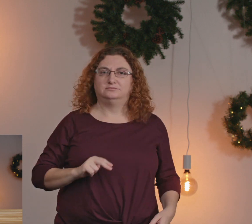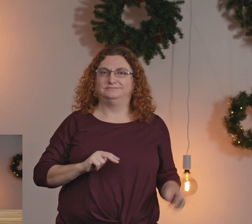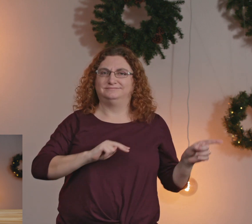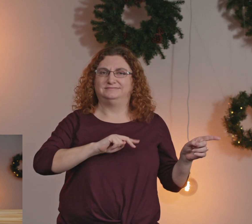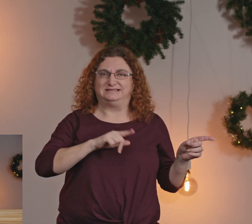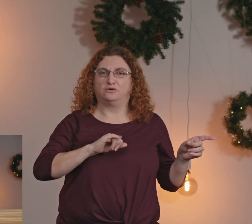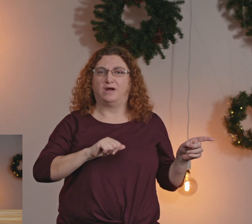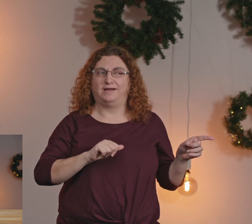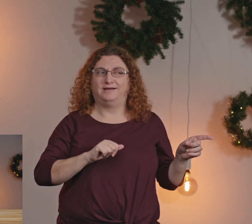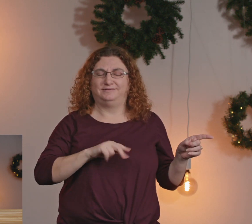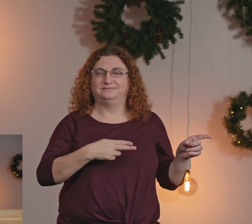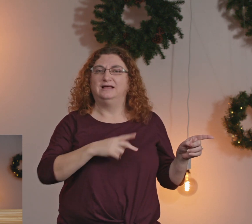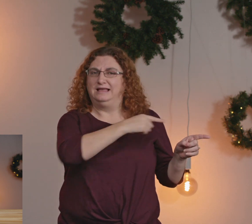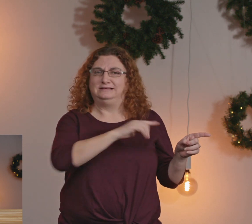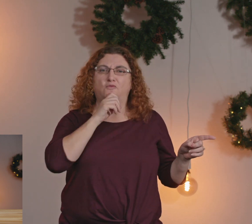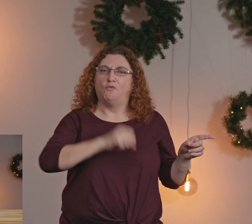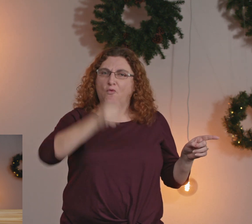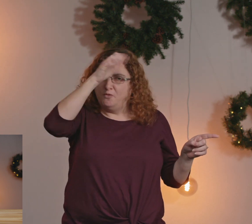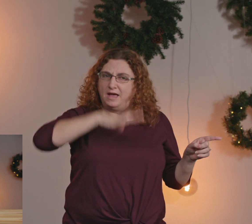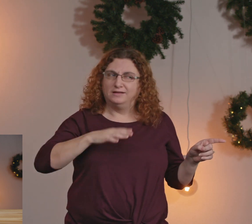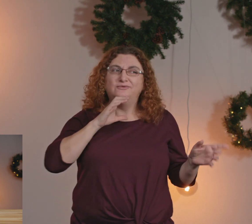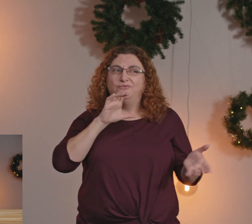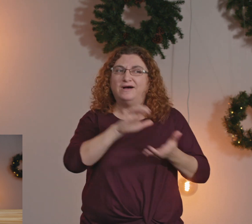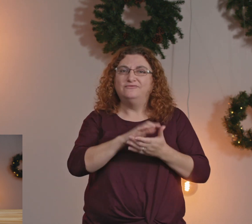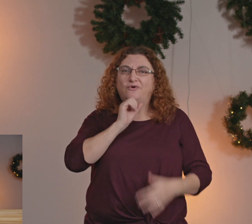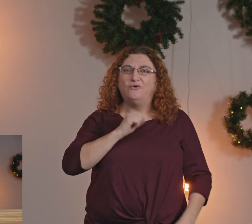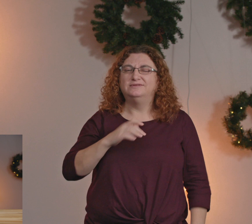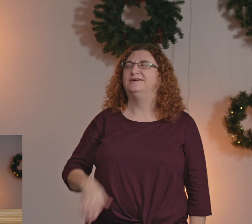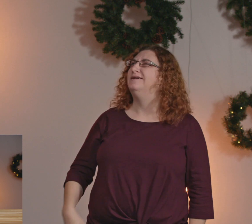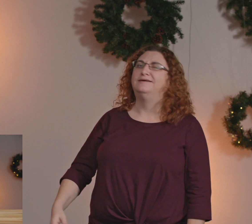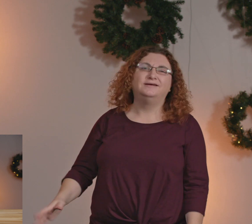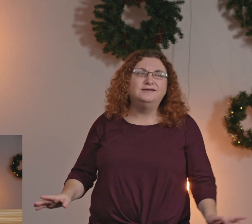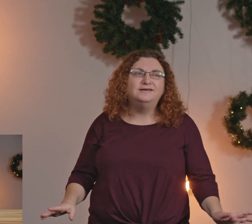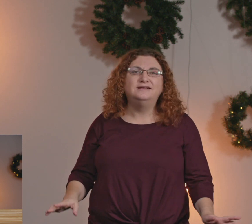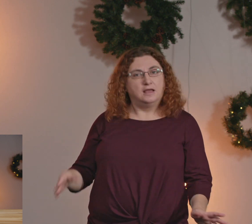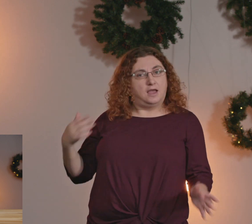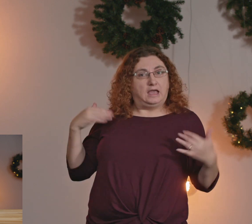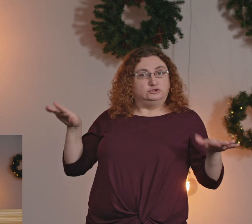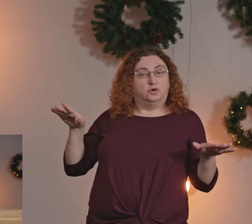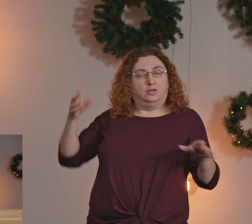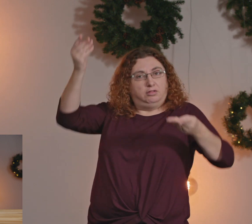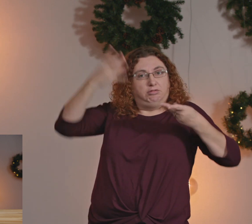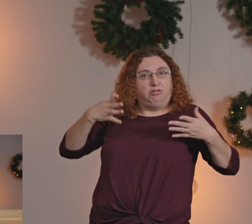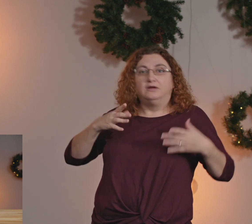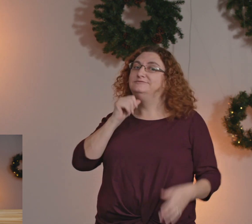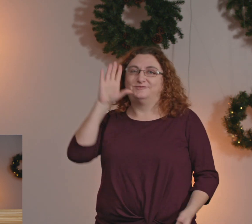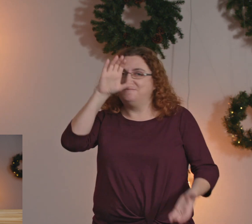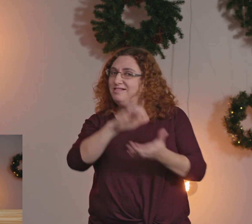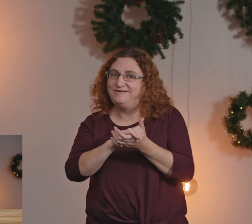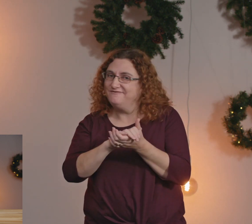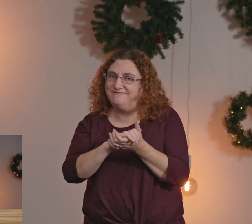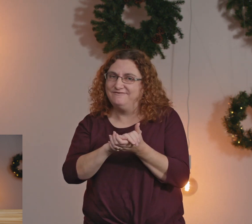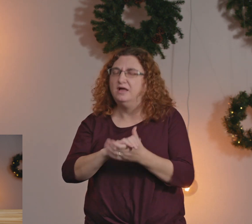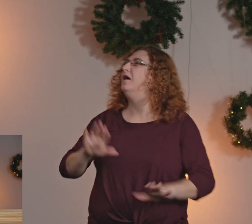being an old man, and his wife being an old woman, he protests, basically, when the angel says this. He doesn't believe it initially.